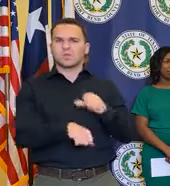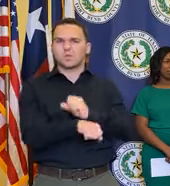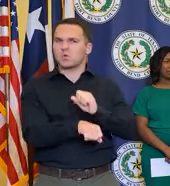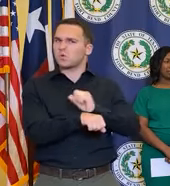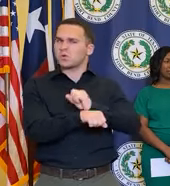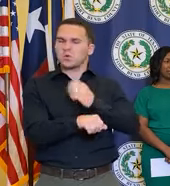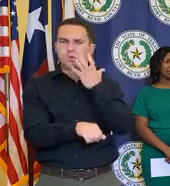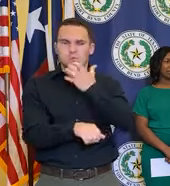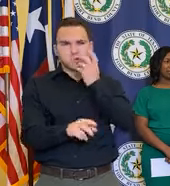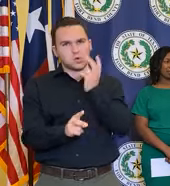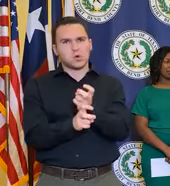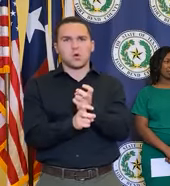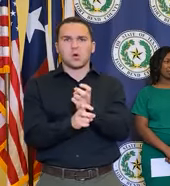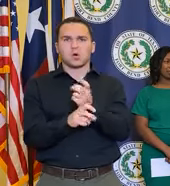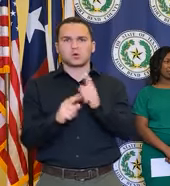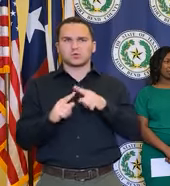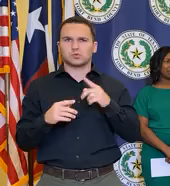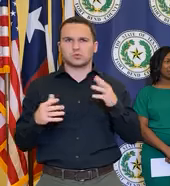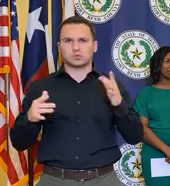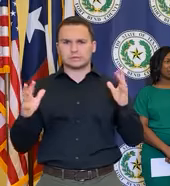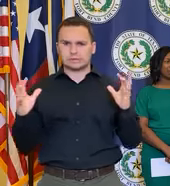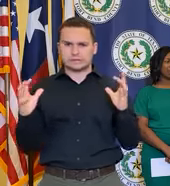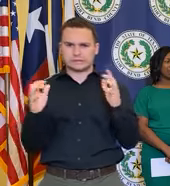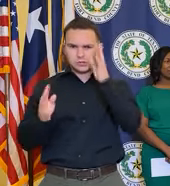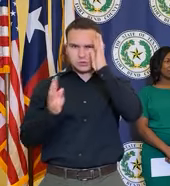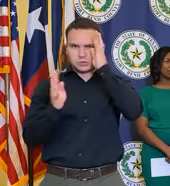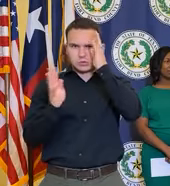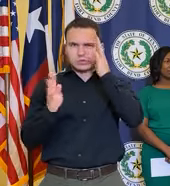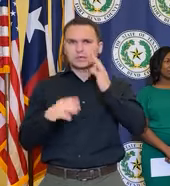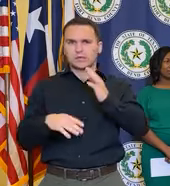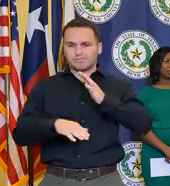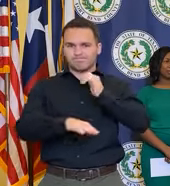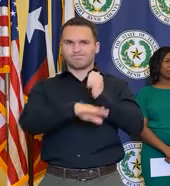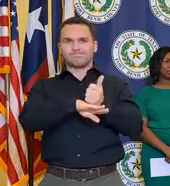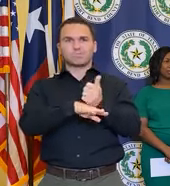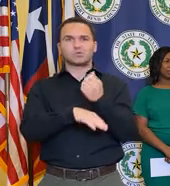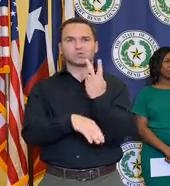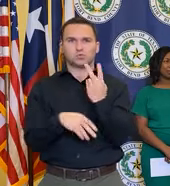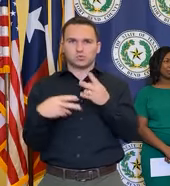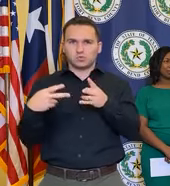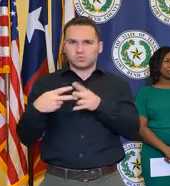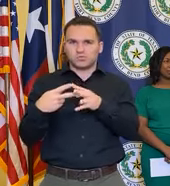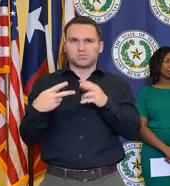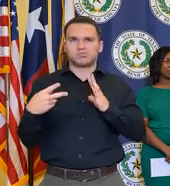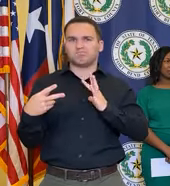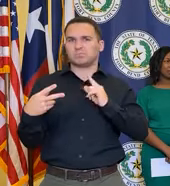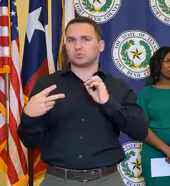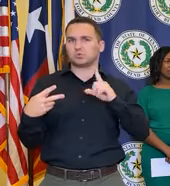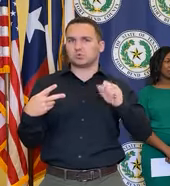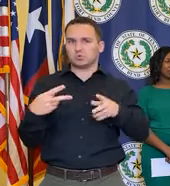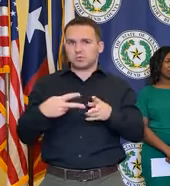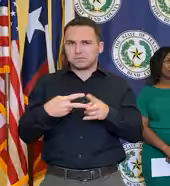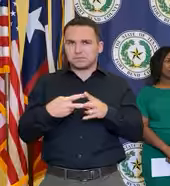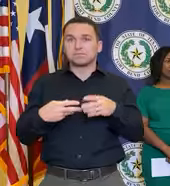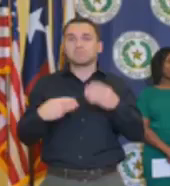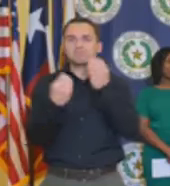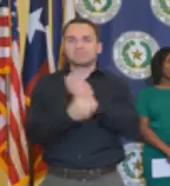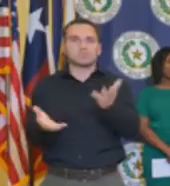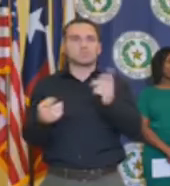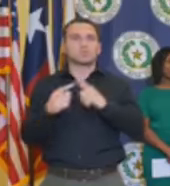to bring us today here, creating two important tools so that our county residents